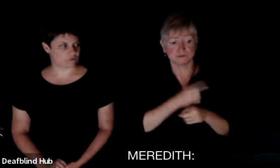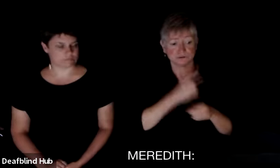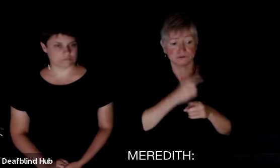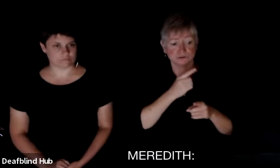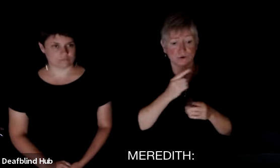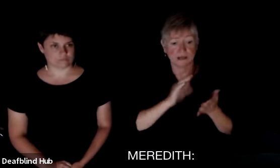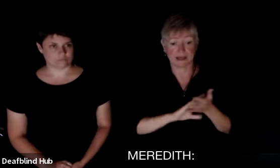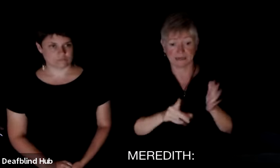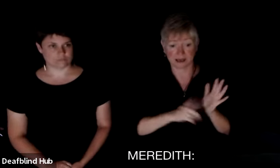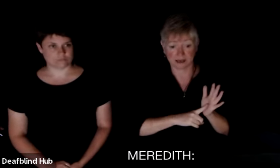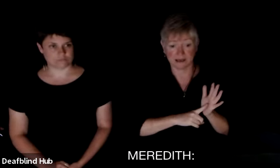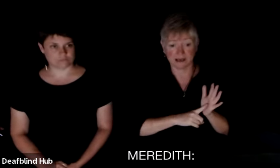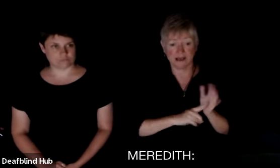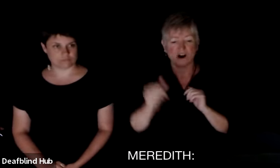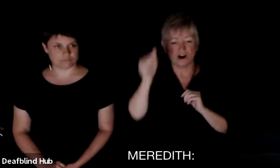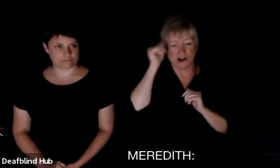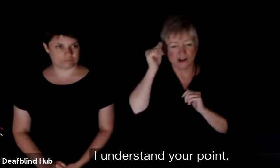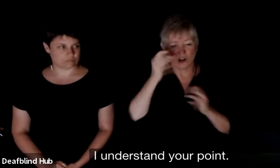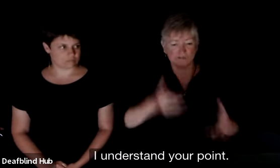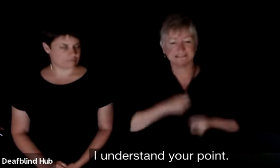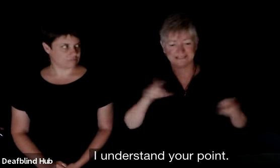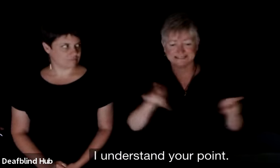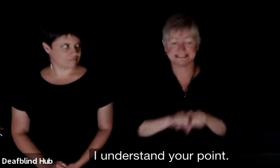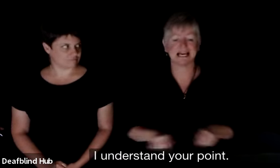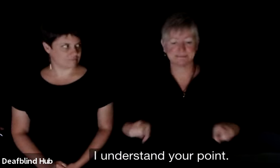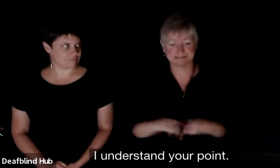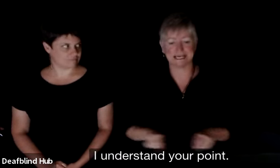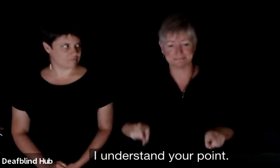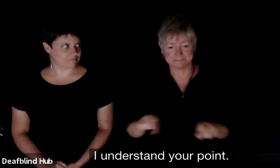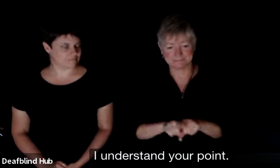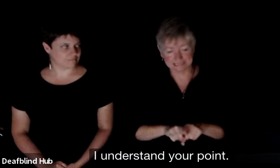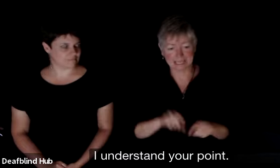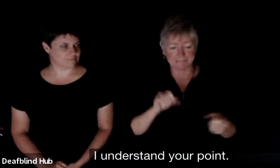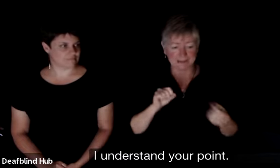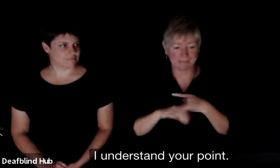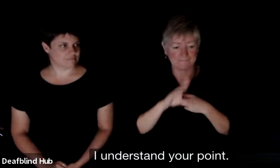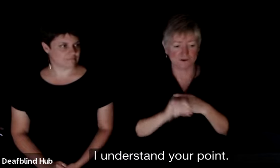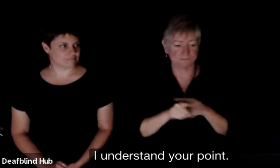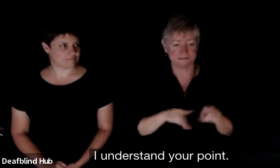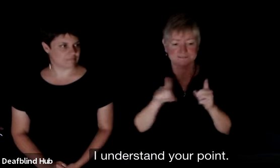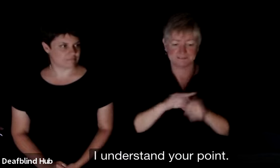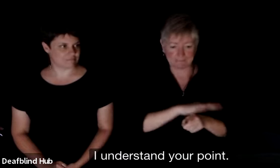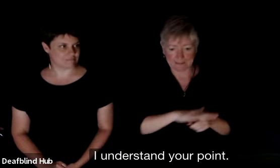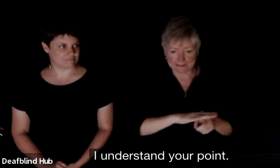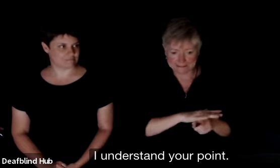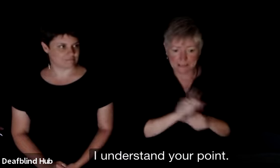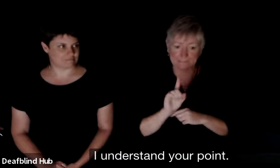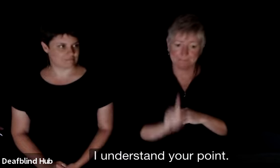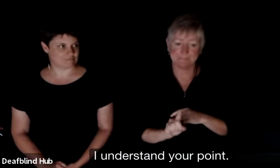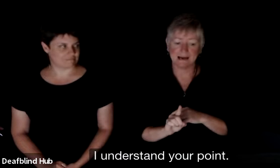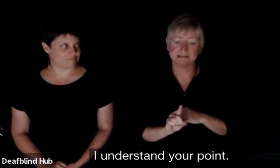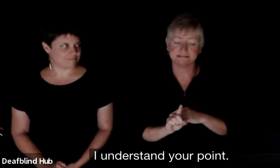like when you keep getting the same message from lots of different places. The